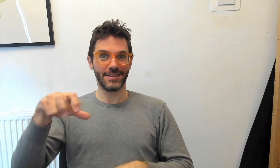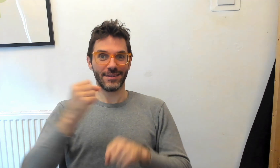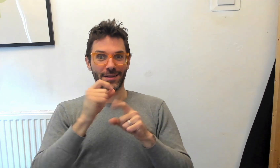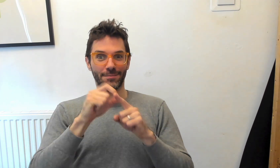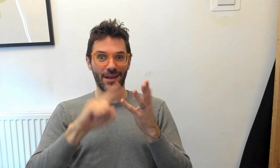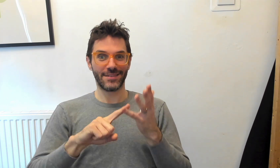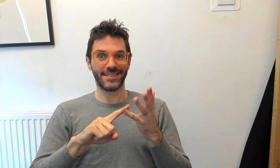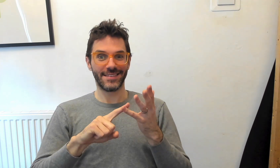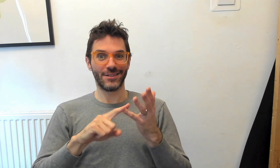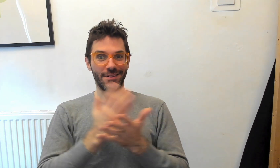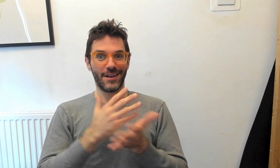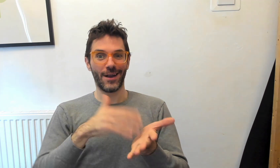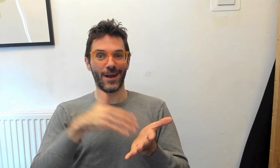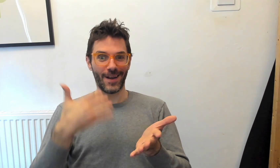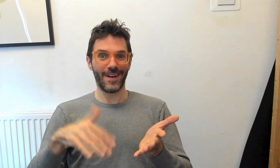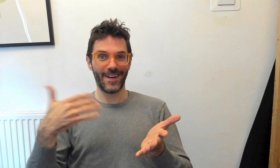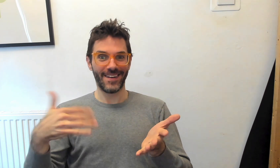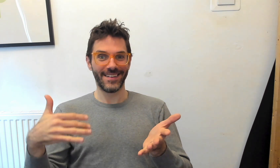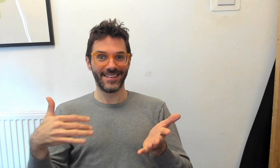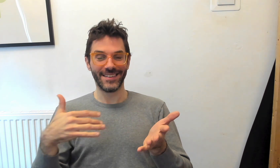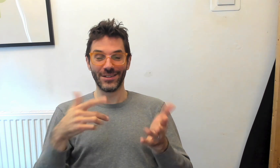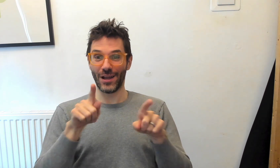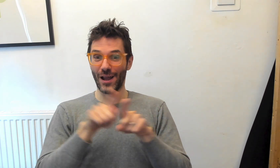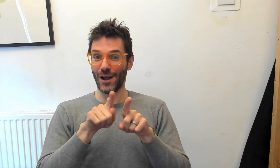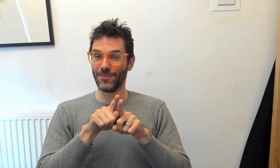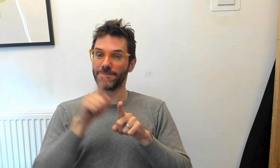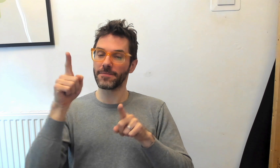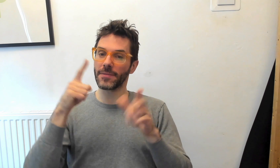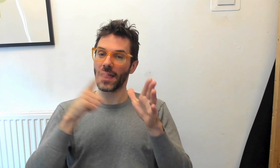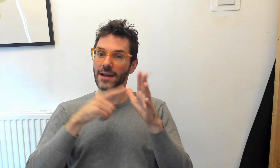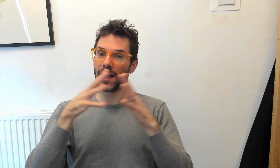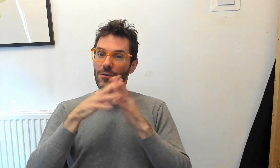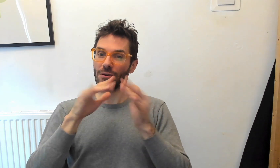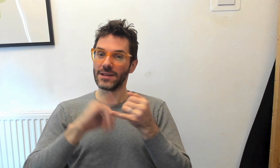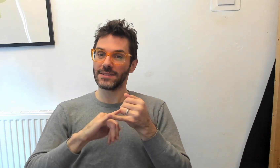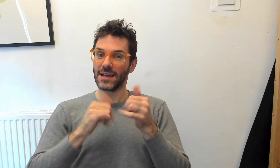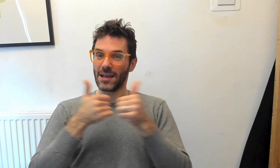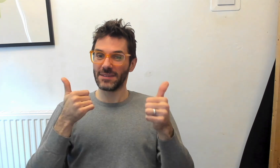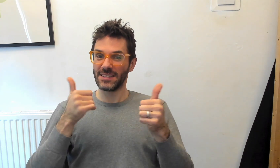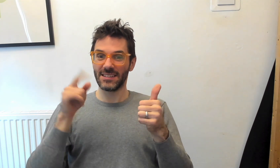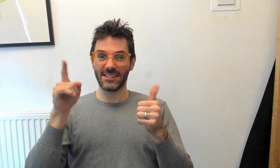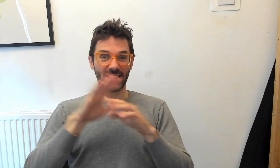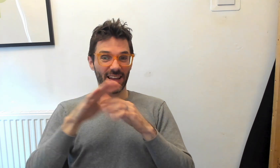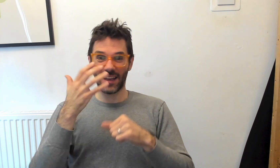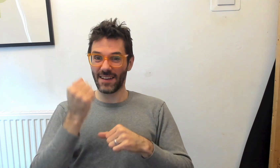4 GPU is very expensive, and AWS doesn't